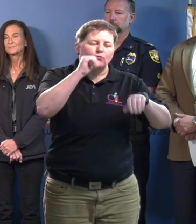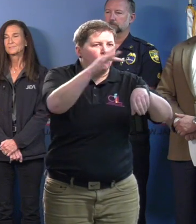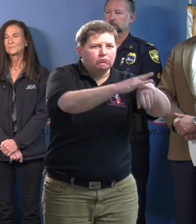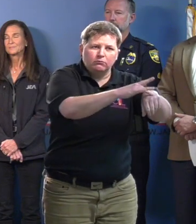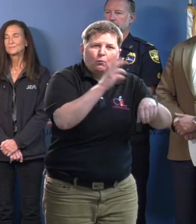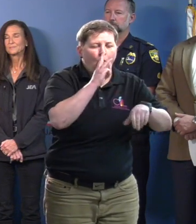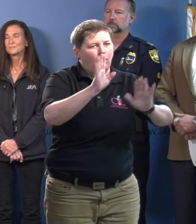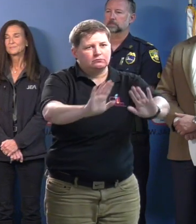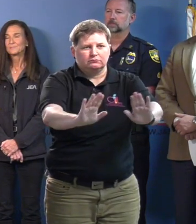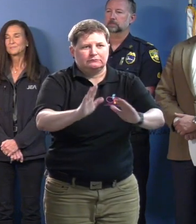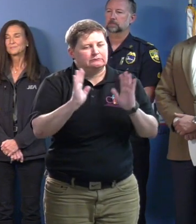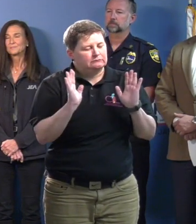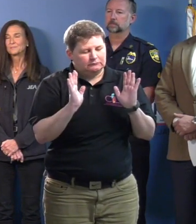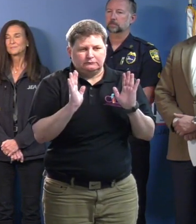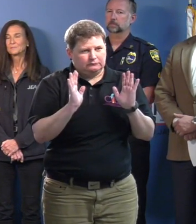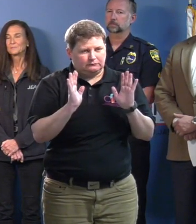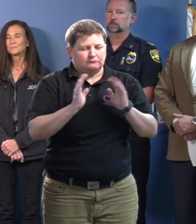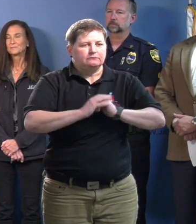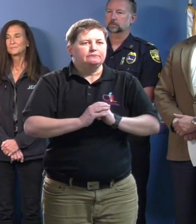new updates for this evening,